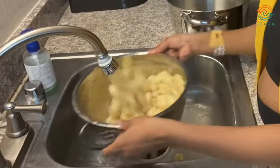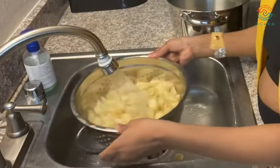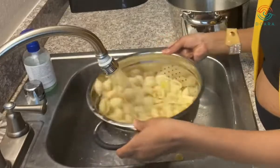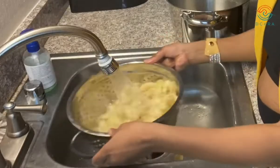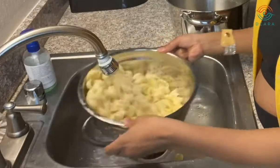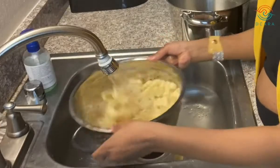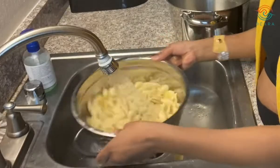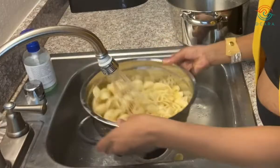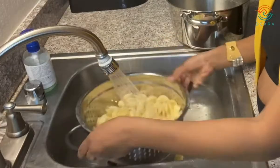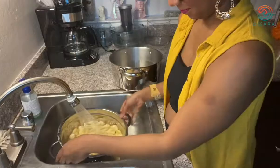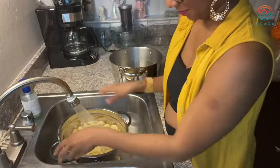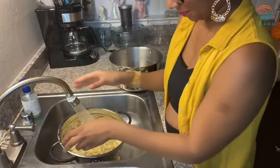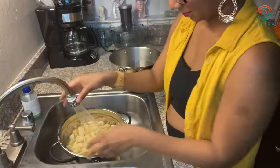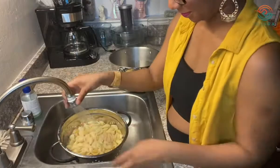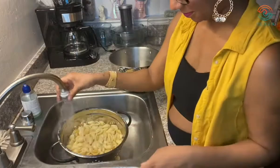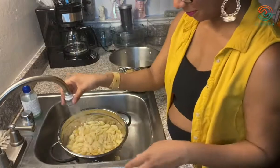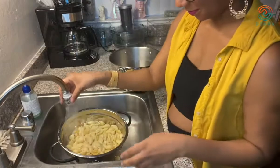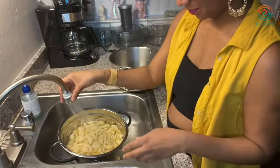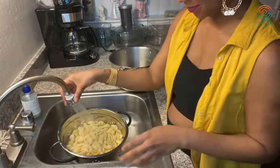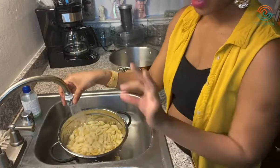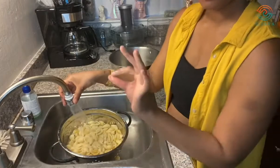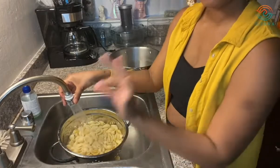Move it around to make sure that all the pasta is rinsed off.